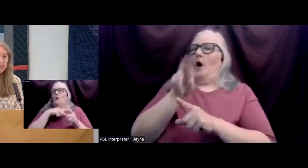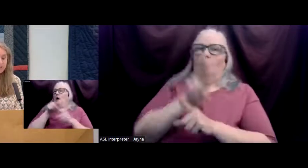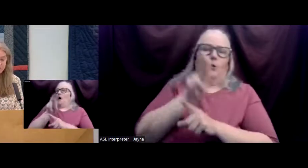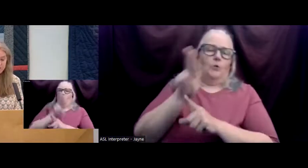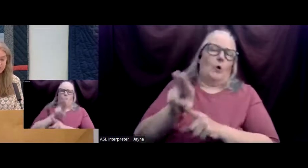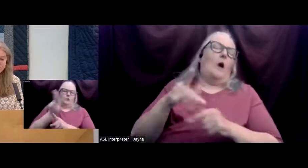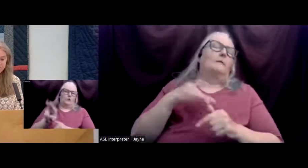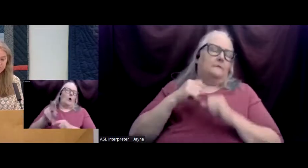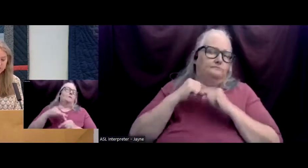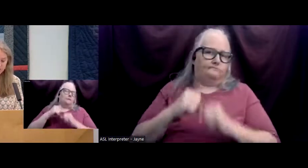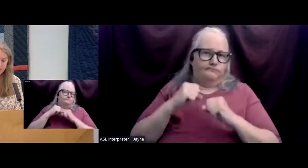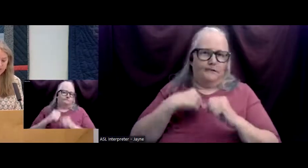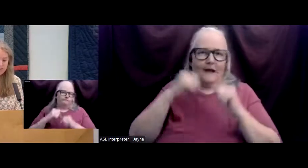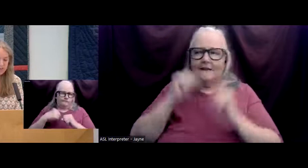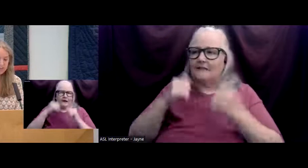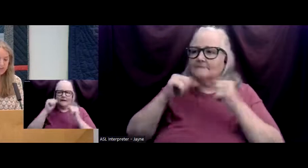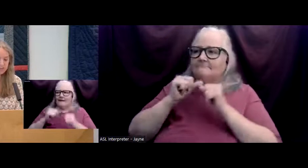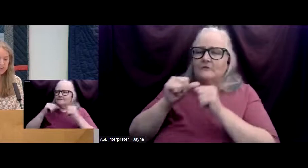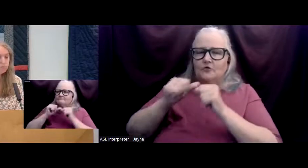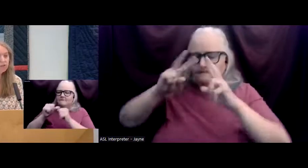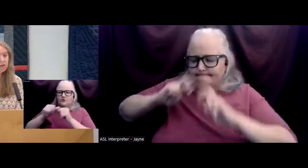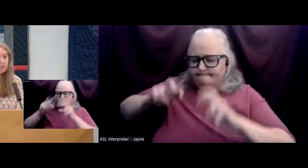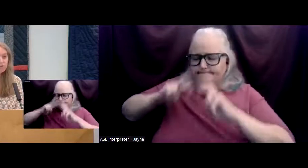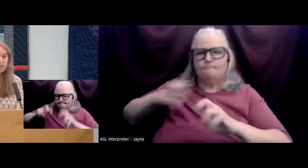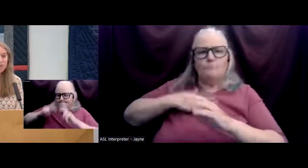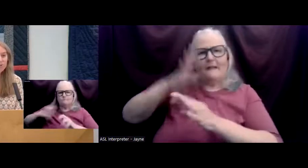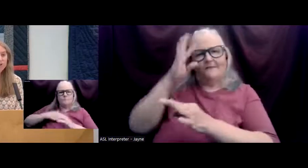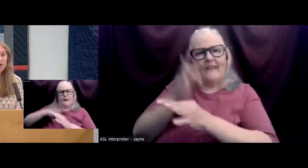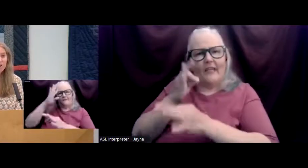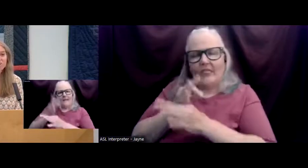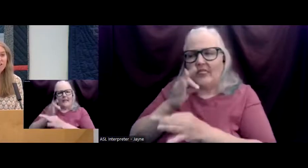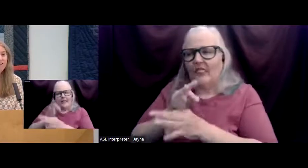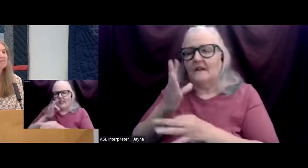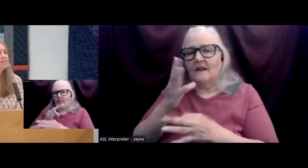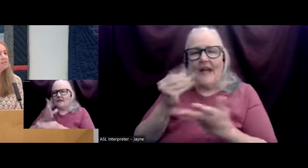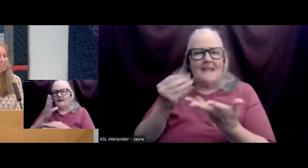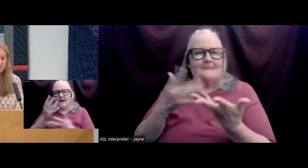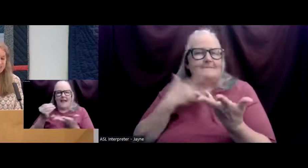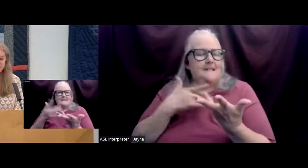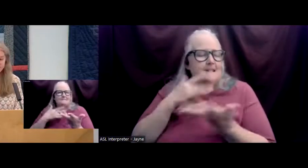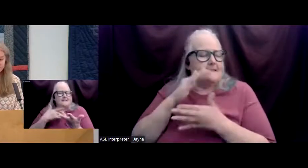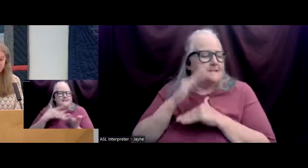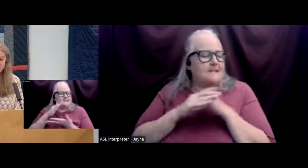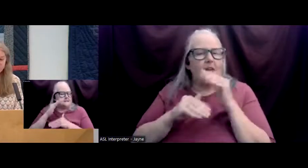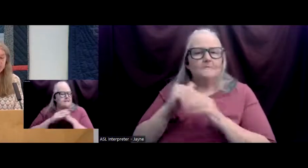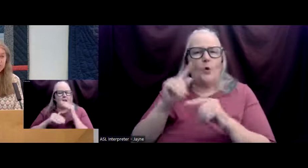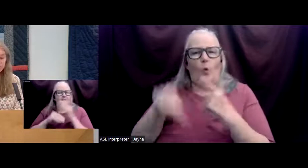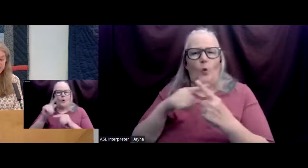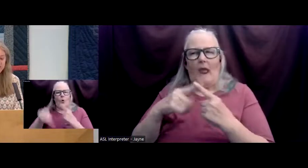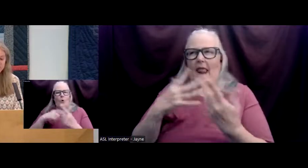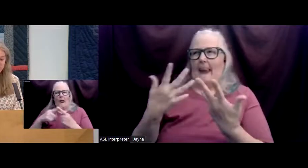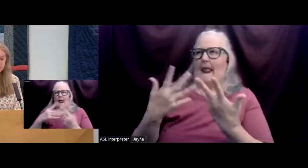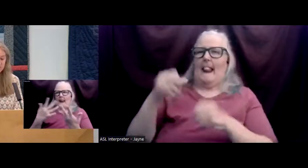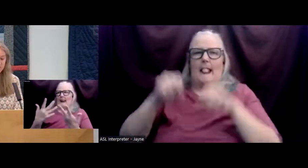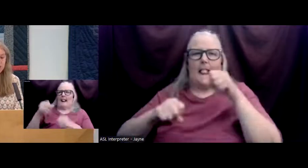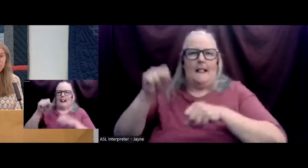I can continue my faith journey and try to get more comfortable with all that uncertainty, where I'm free